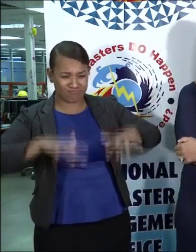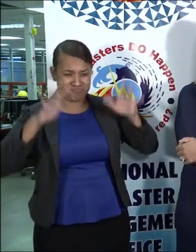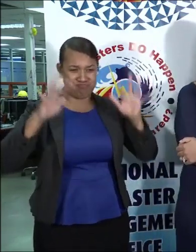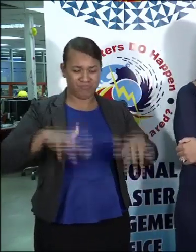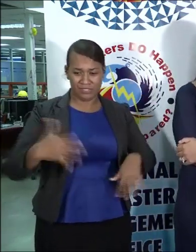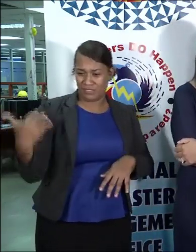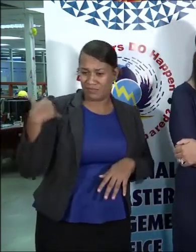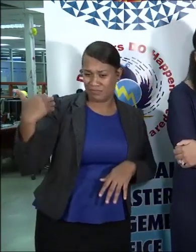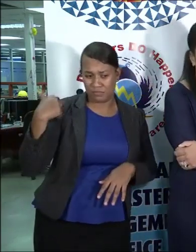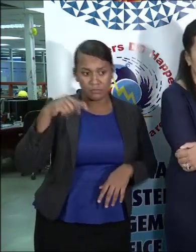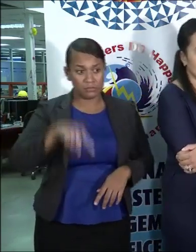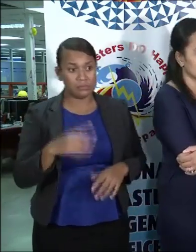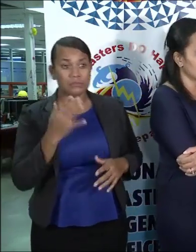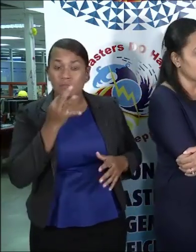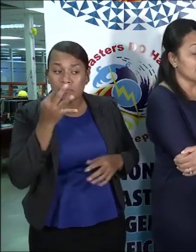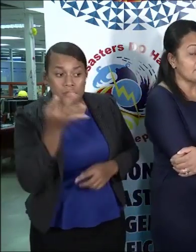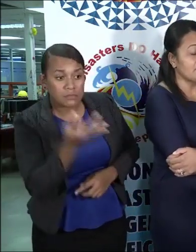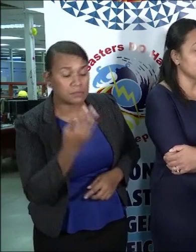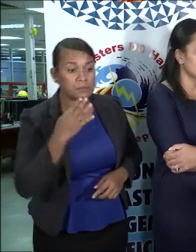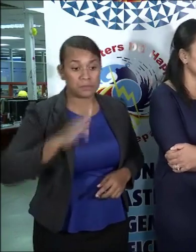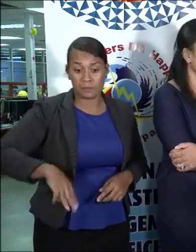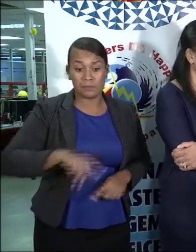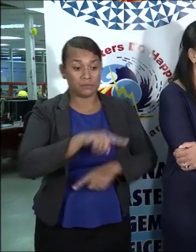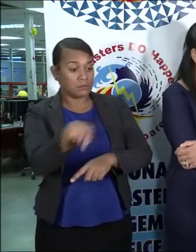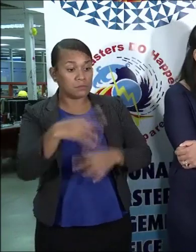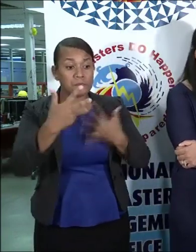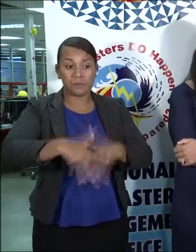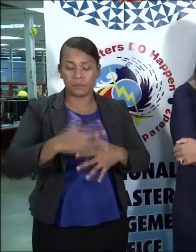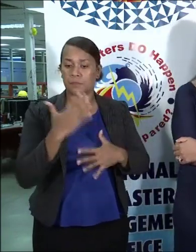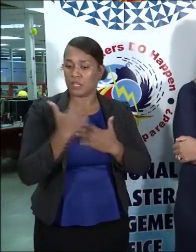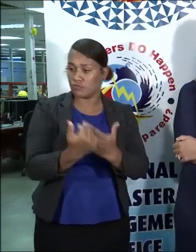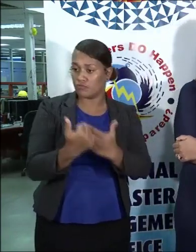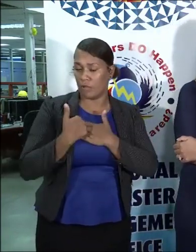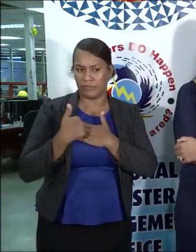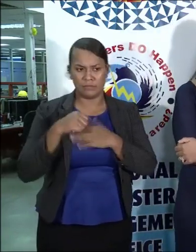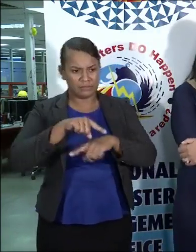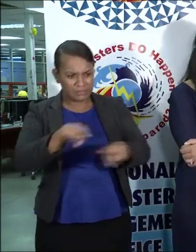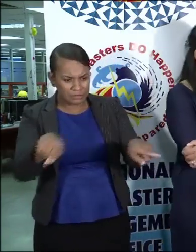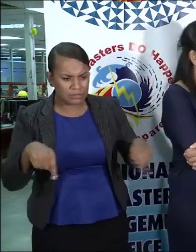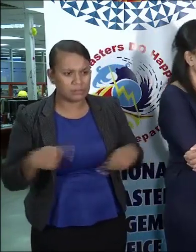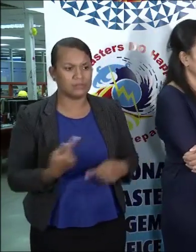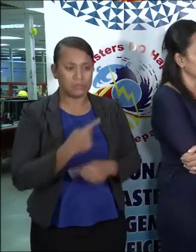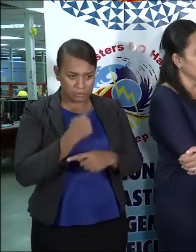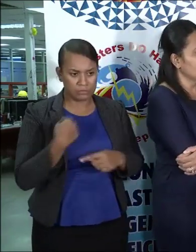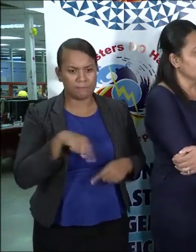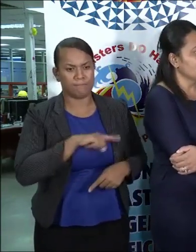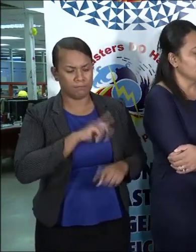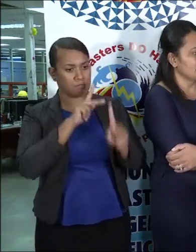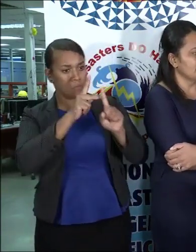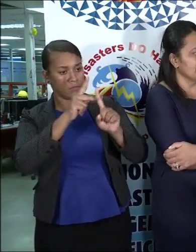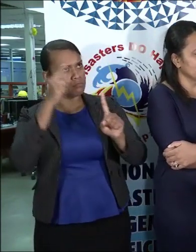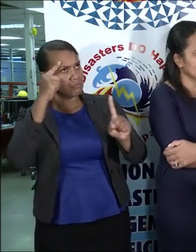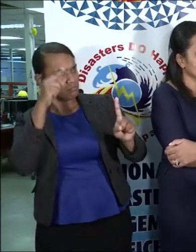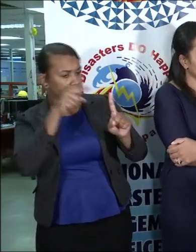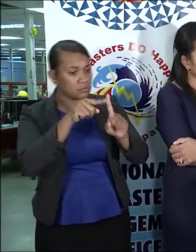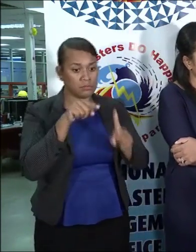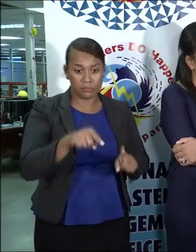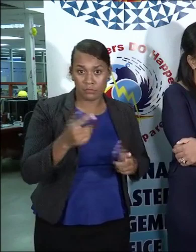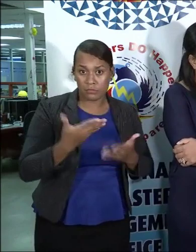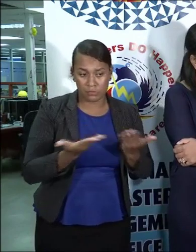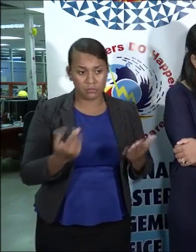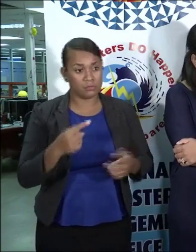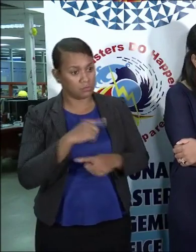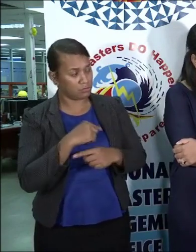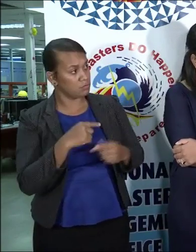public keep their safety is our paramount, and that's what we have. So, as I've